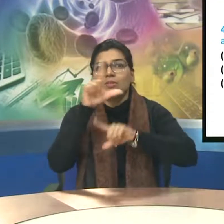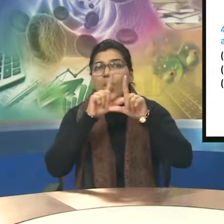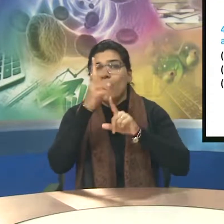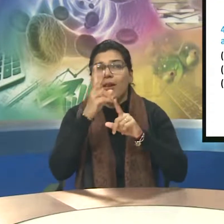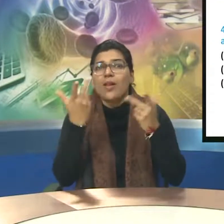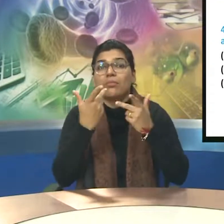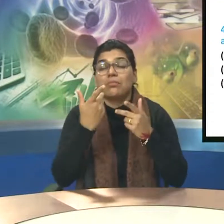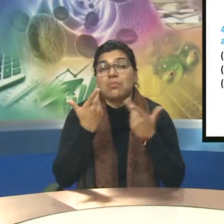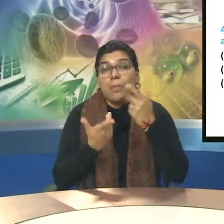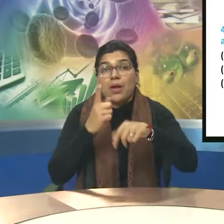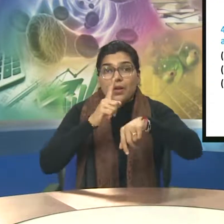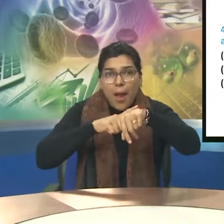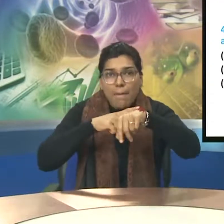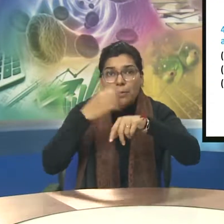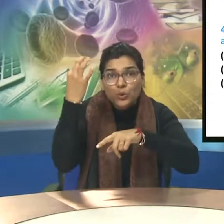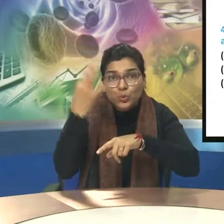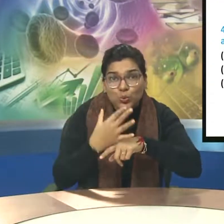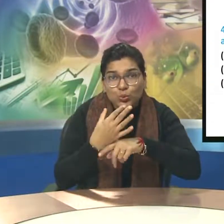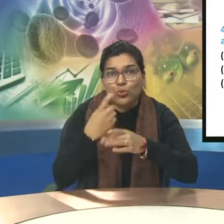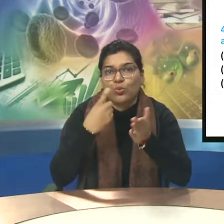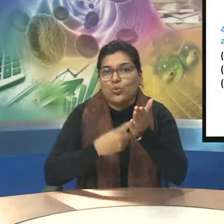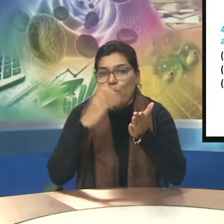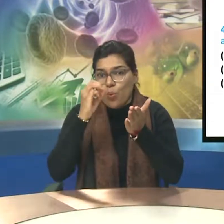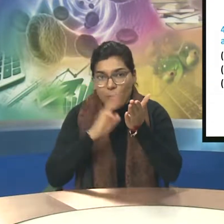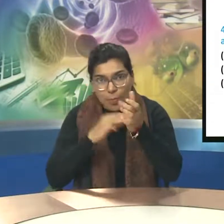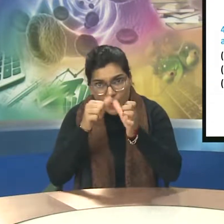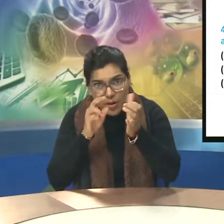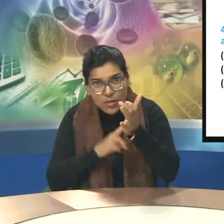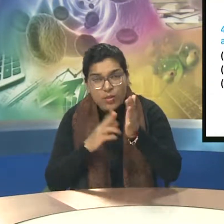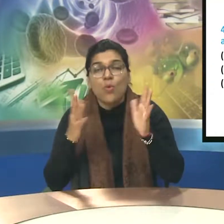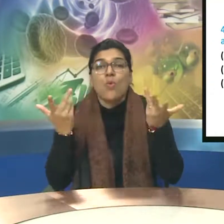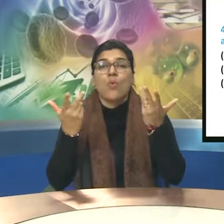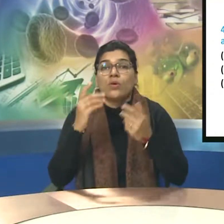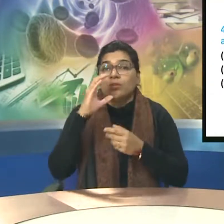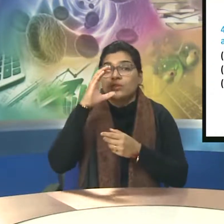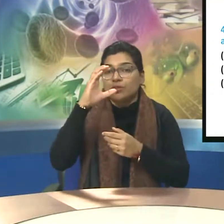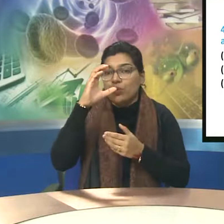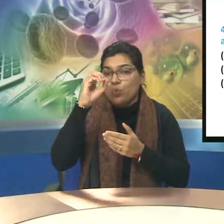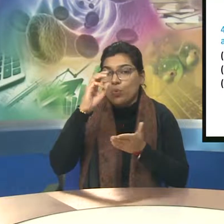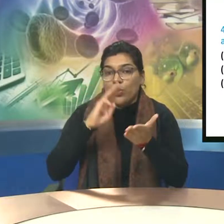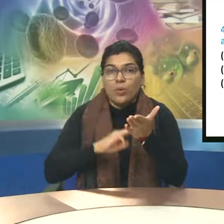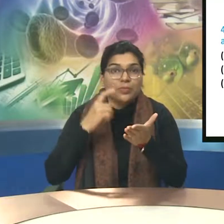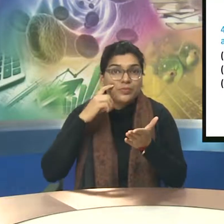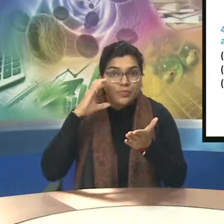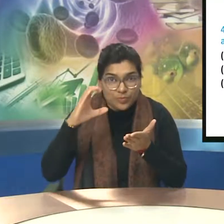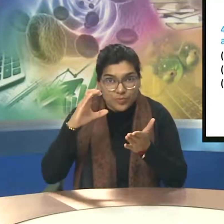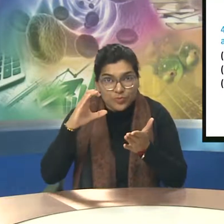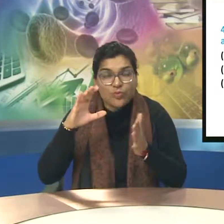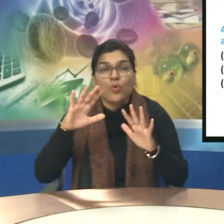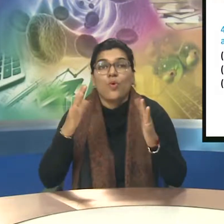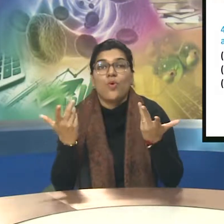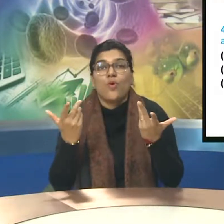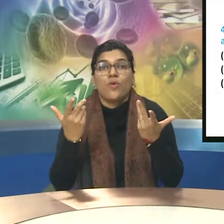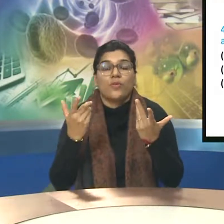Times New Roman, Comic Sans and Calibri are called